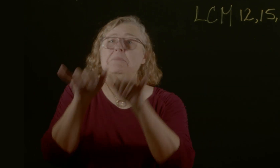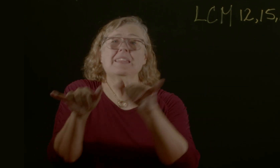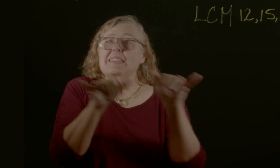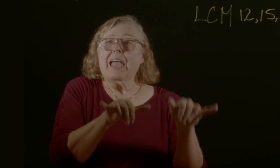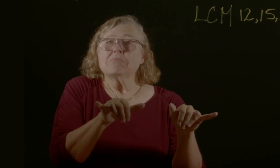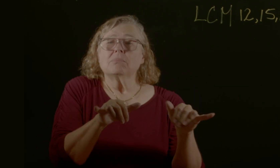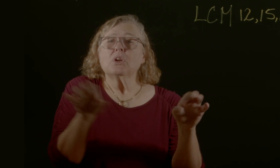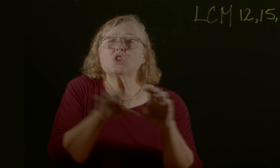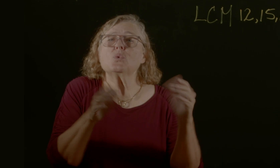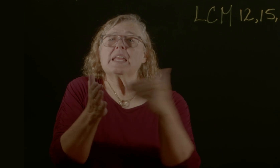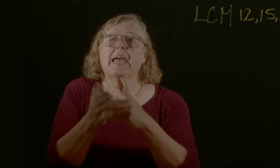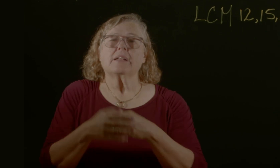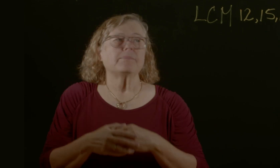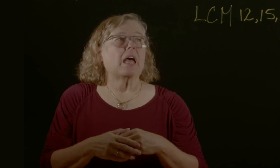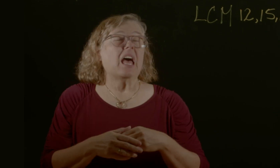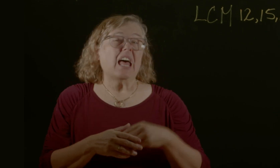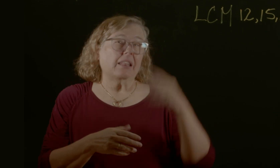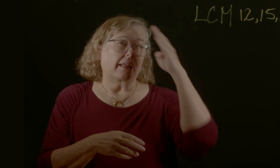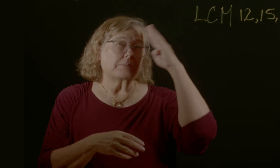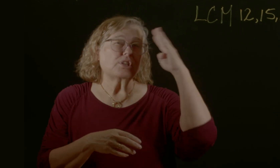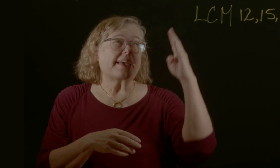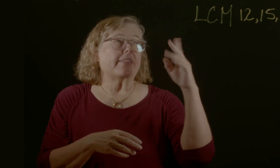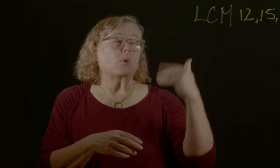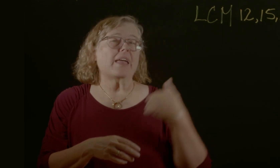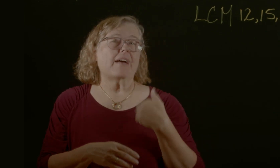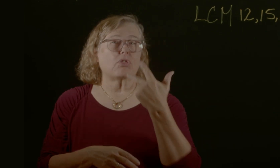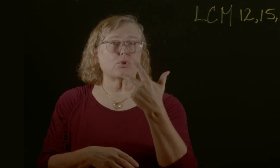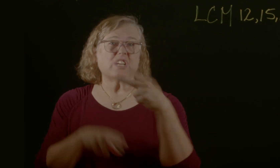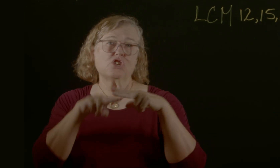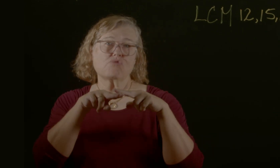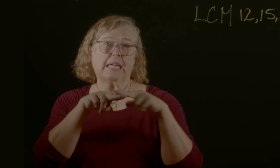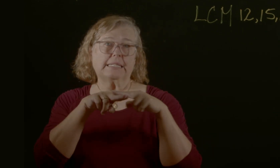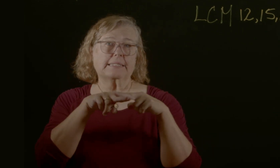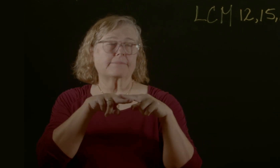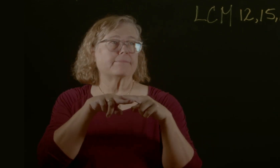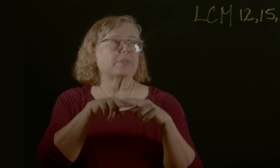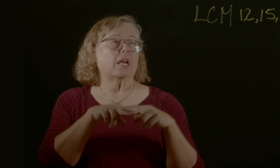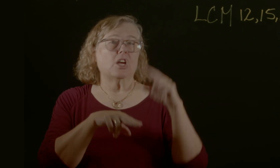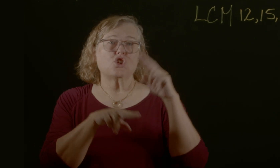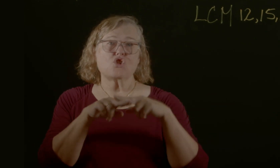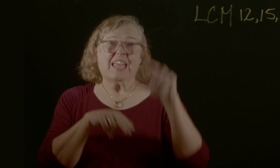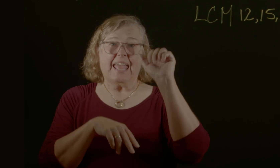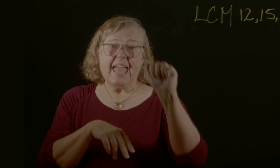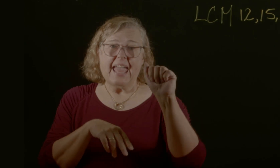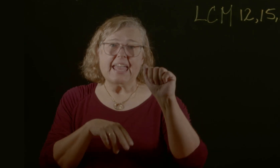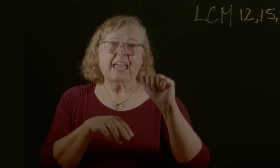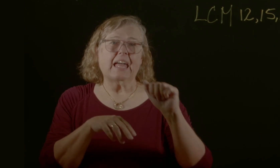the exact same thing. Let's do it again. We're going to pretend that we have 3 trains. We've got train A.